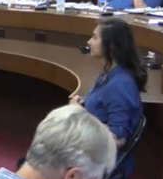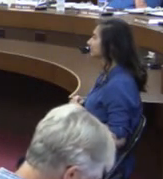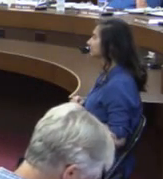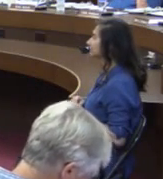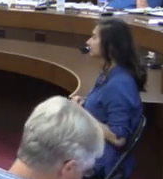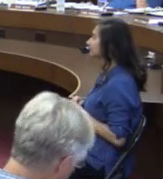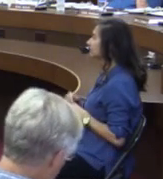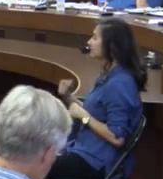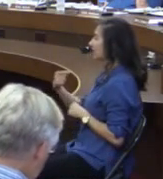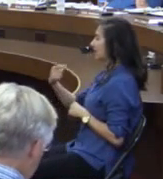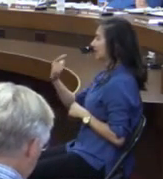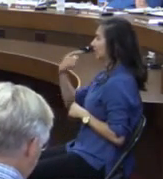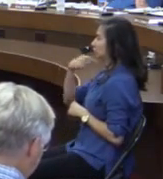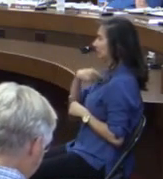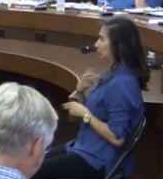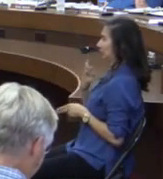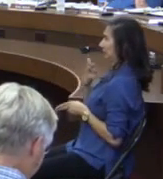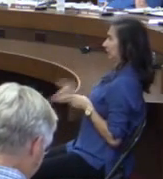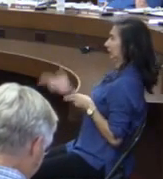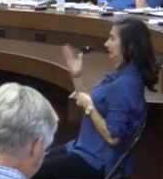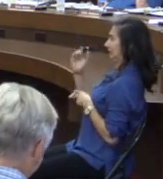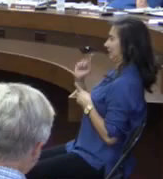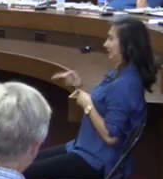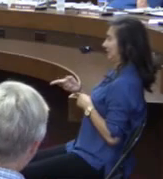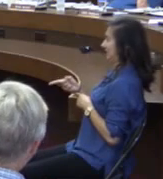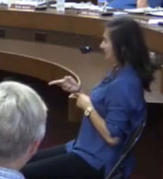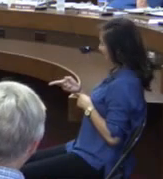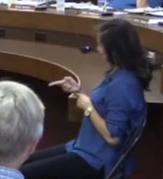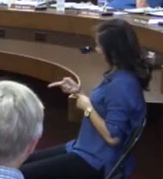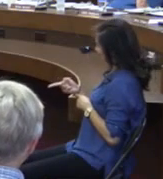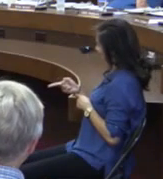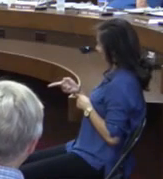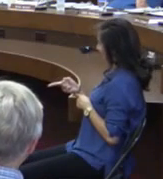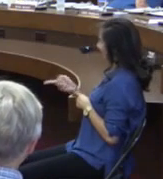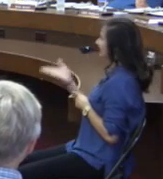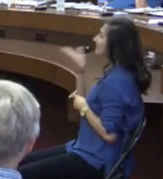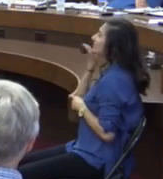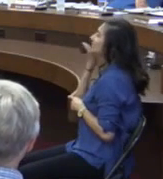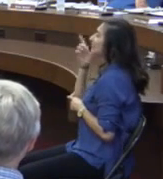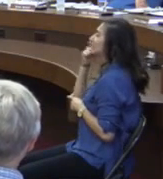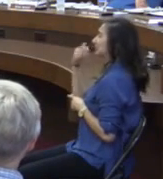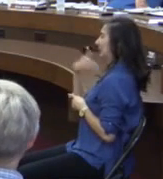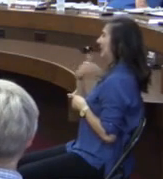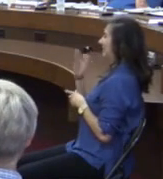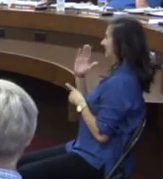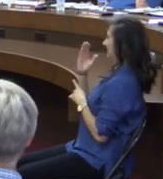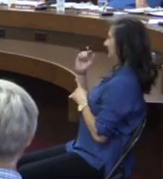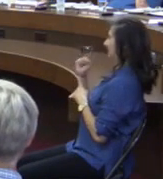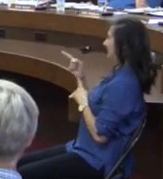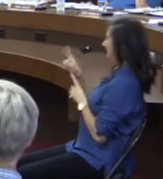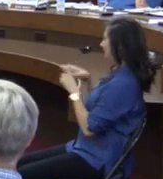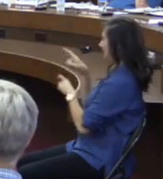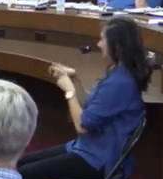I was told to keep this to about 15 minutes, so. Oh, good, because we have 15 minutes of questions.